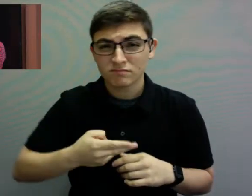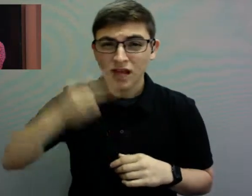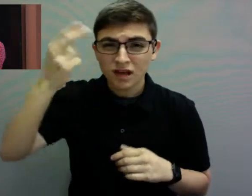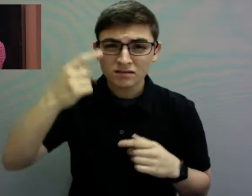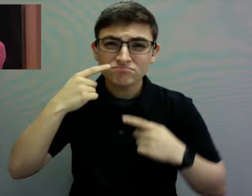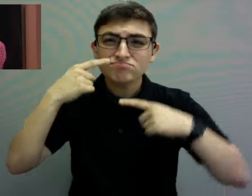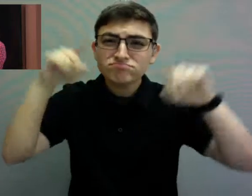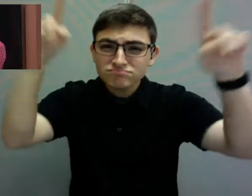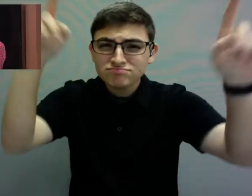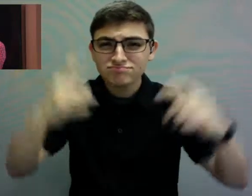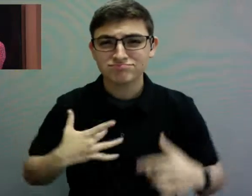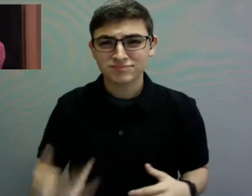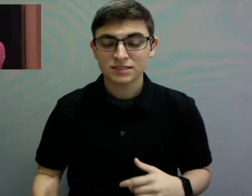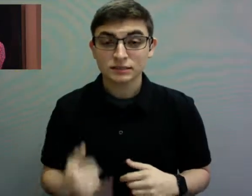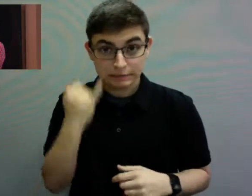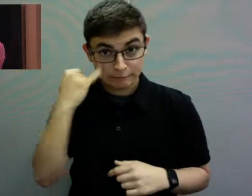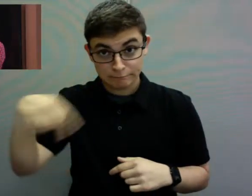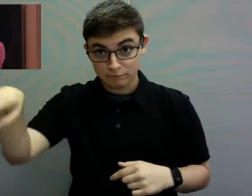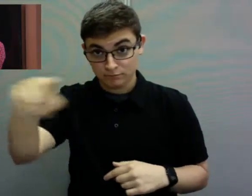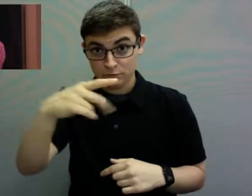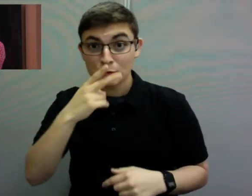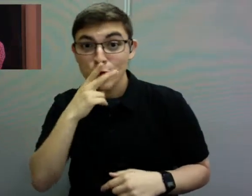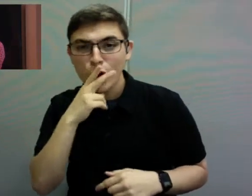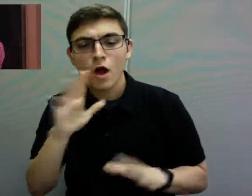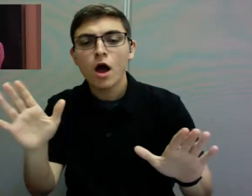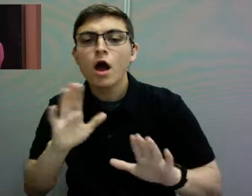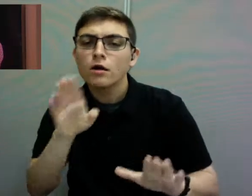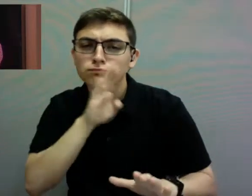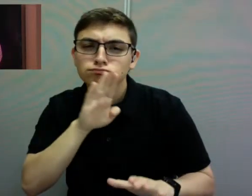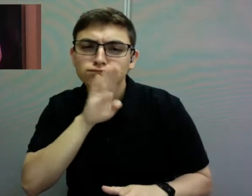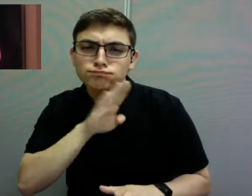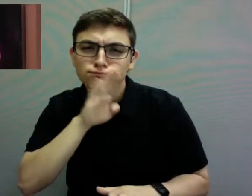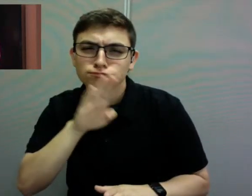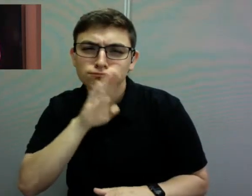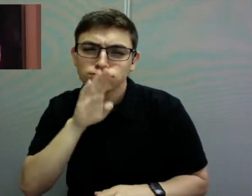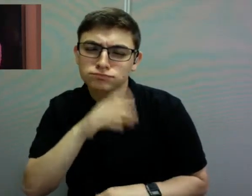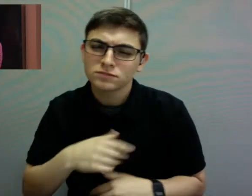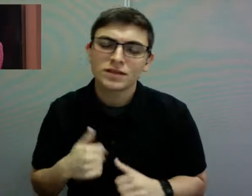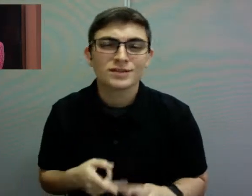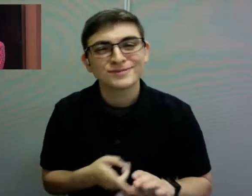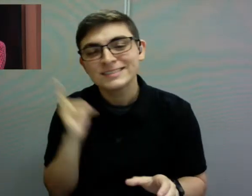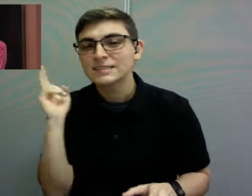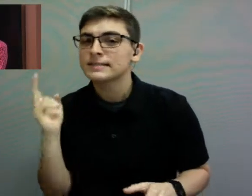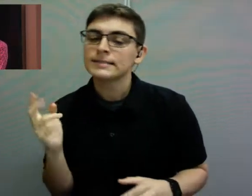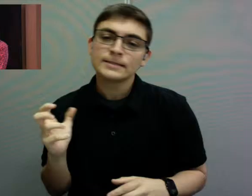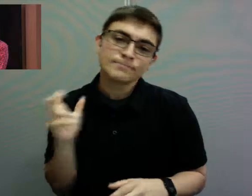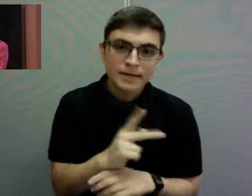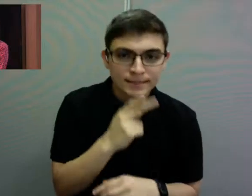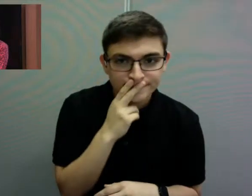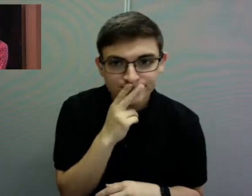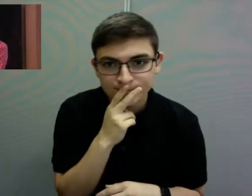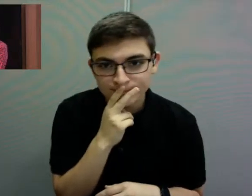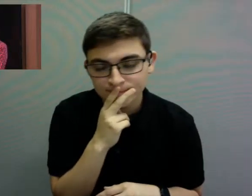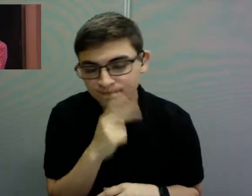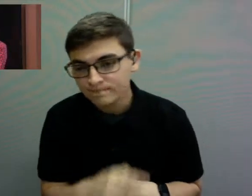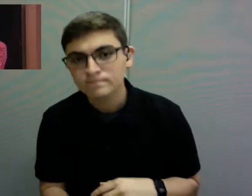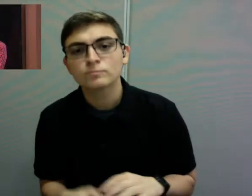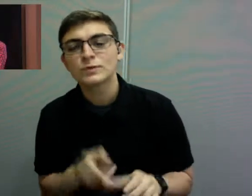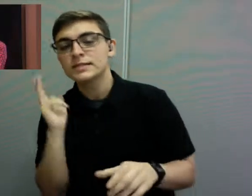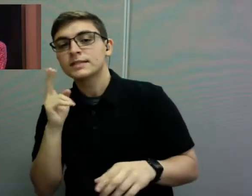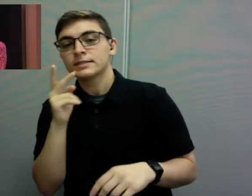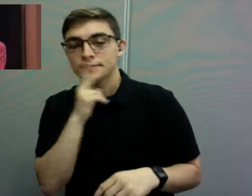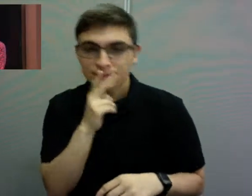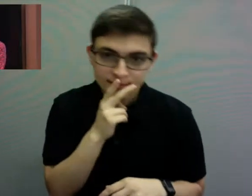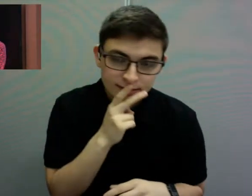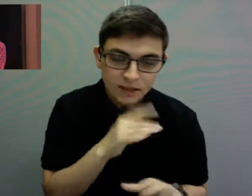rate. If you are a smoker, I don't want you to be frustrated if you attempted to quit smoking and then you started up smoking